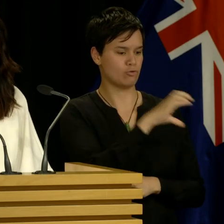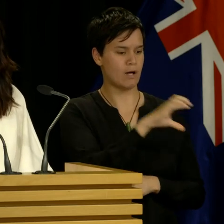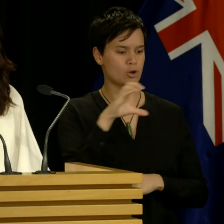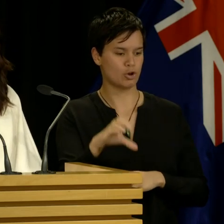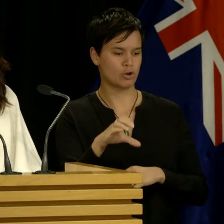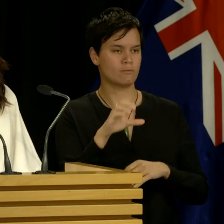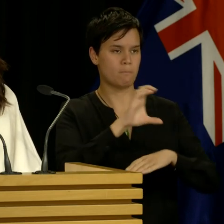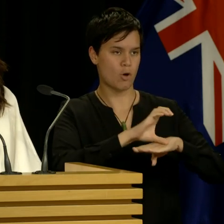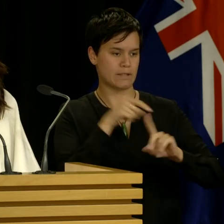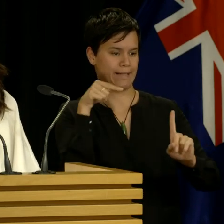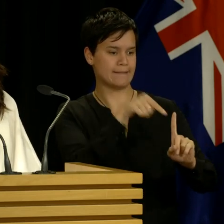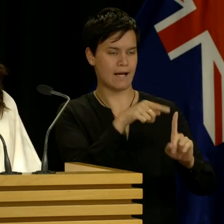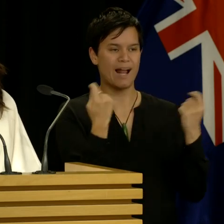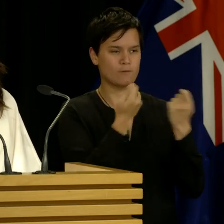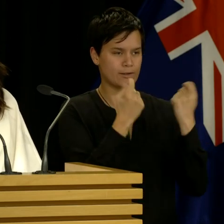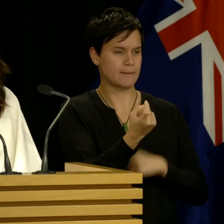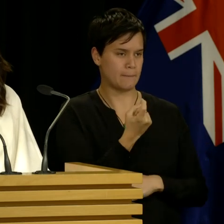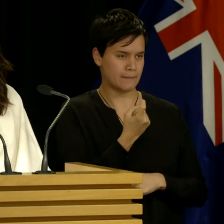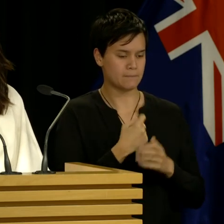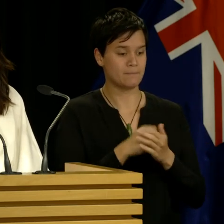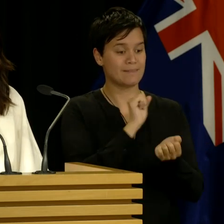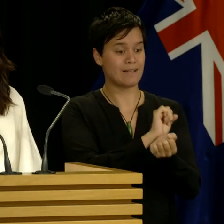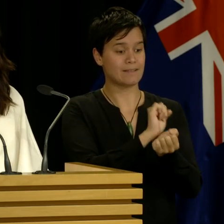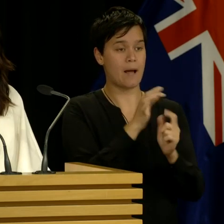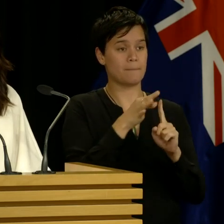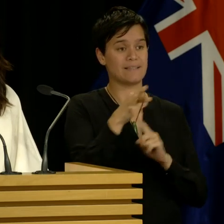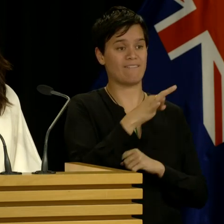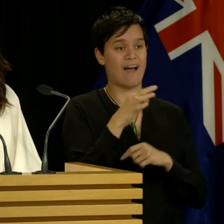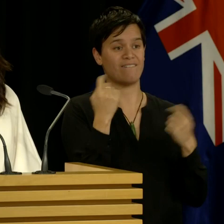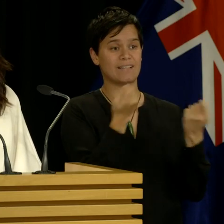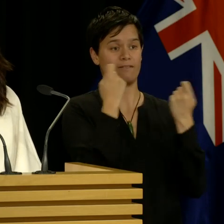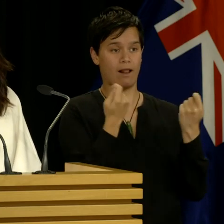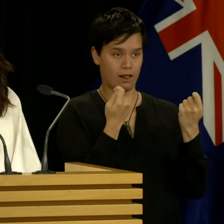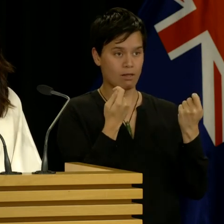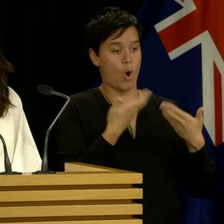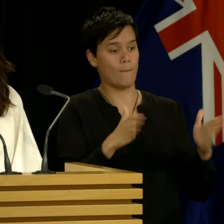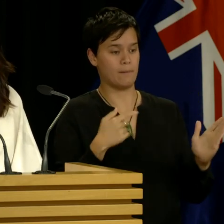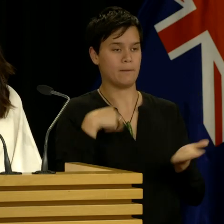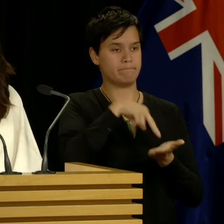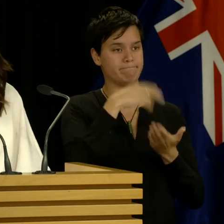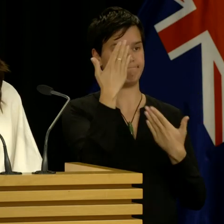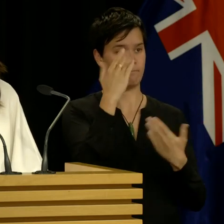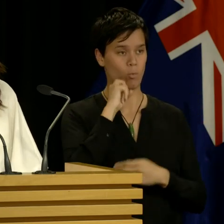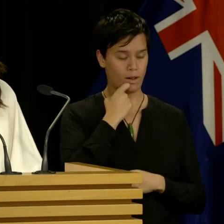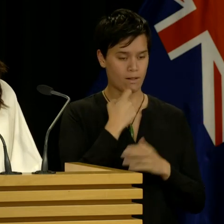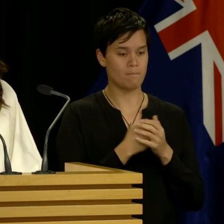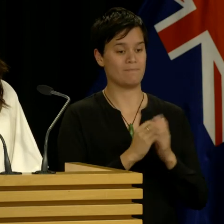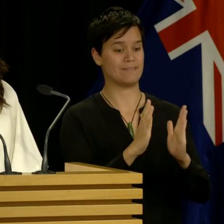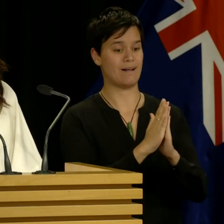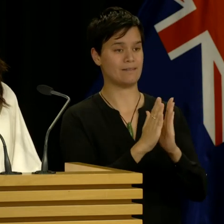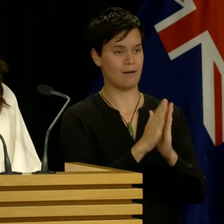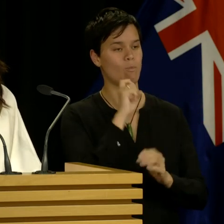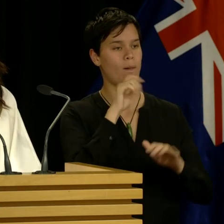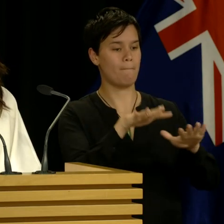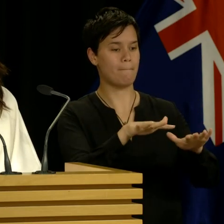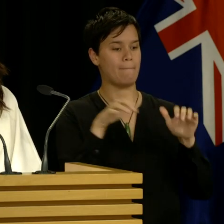mosque attacks. On Saturday, I will speak at the opening of the Pacifica Festival, and on Sunday, I will attend and speak at the public memorial service